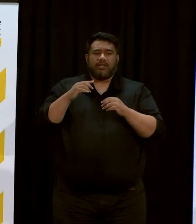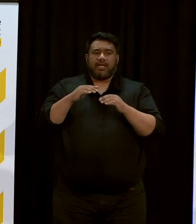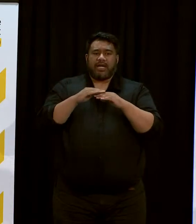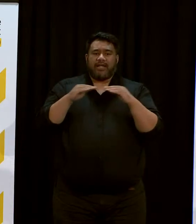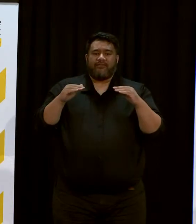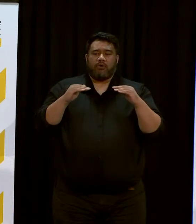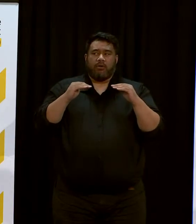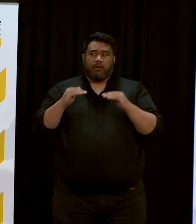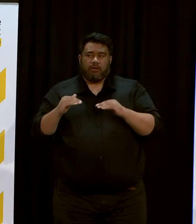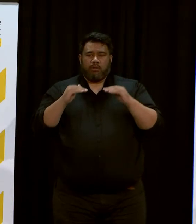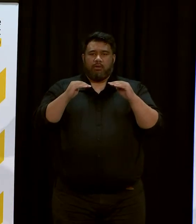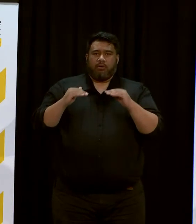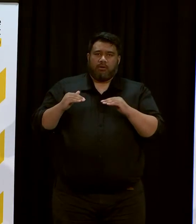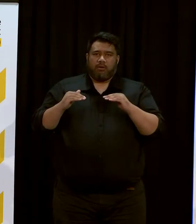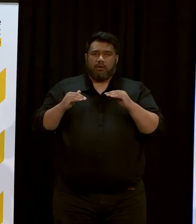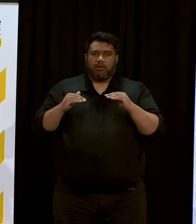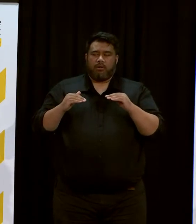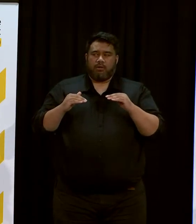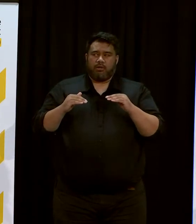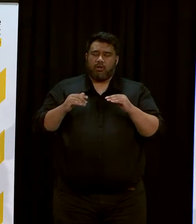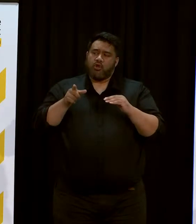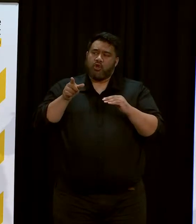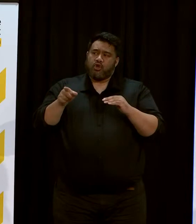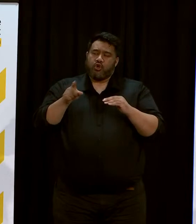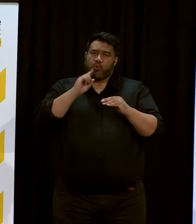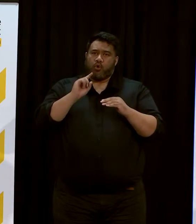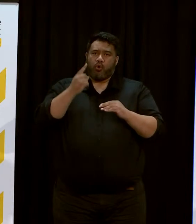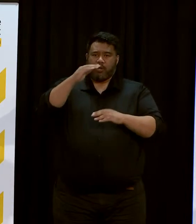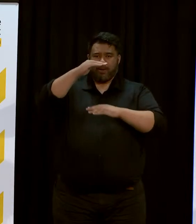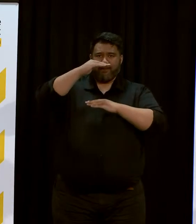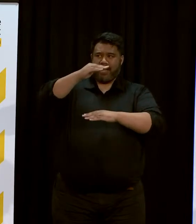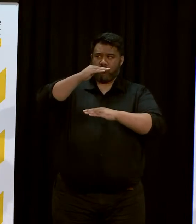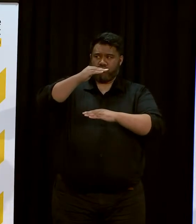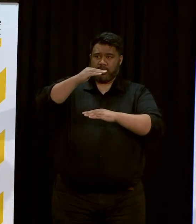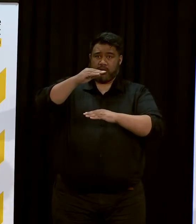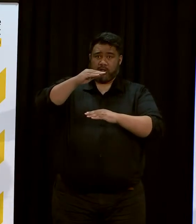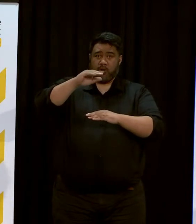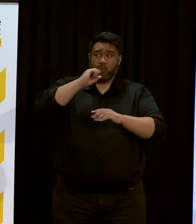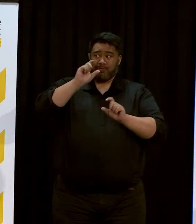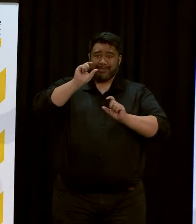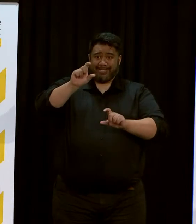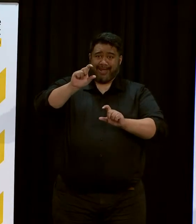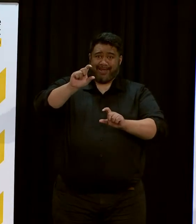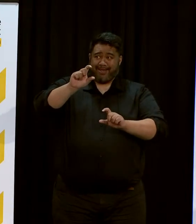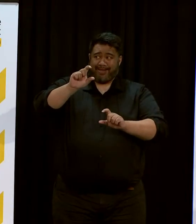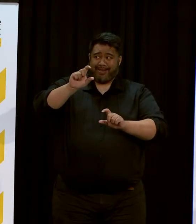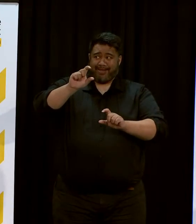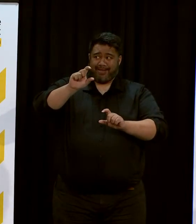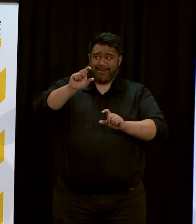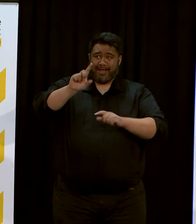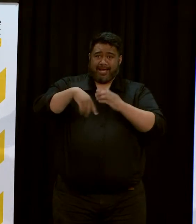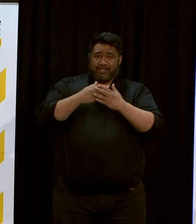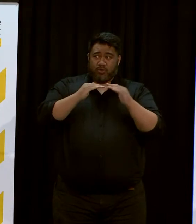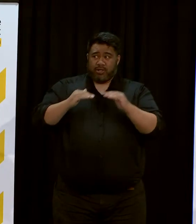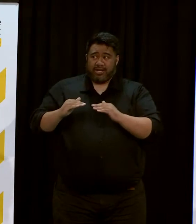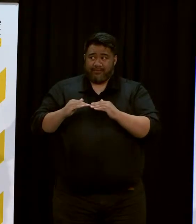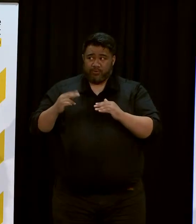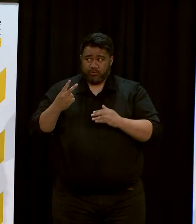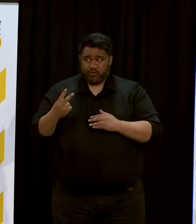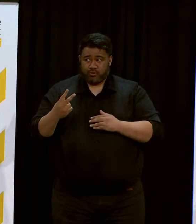the boundary around Auckland, or is the boundary intact until Auckland gets down to level 2 or